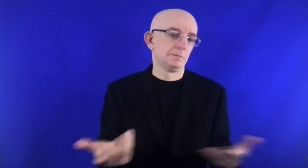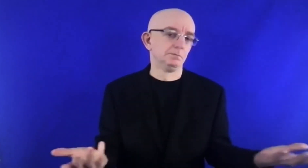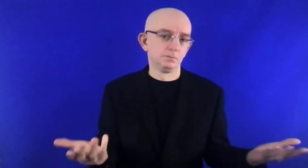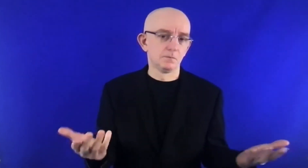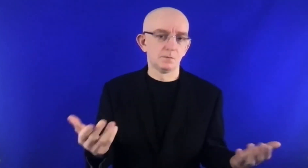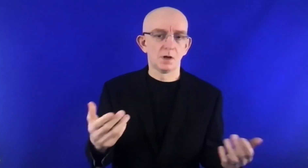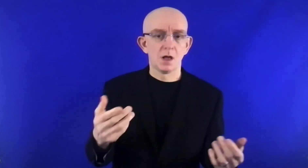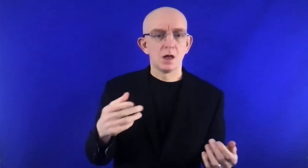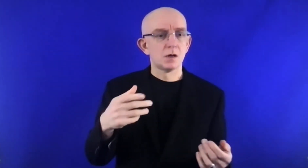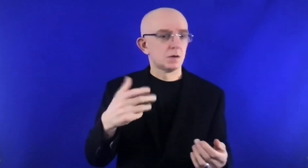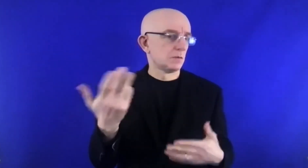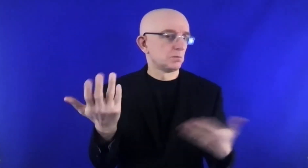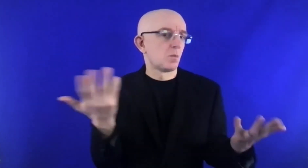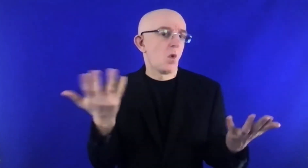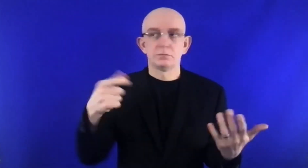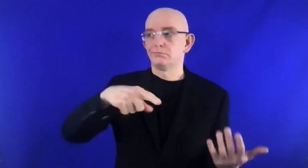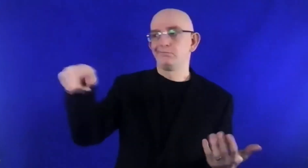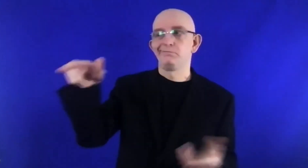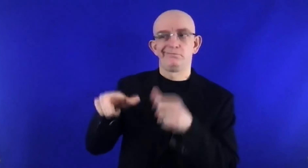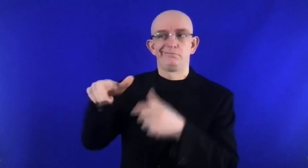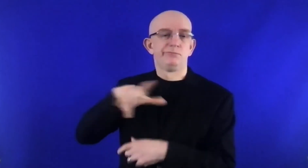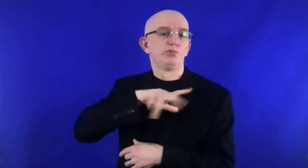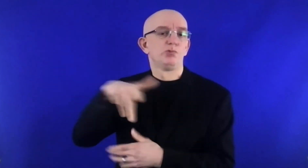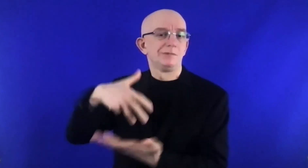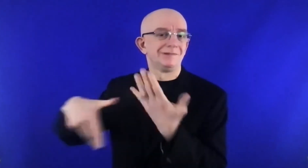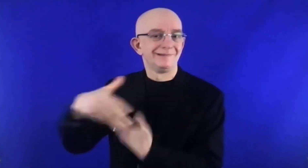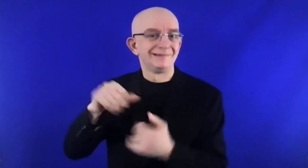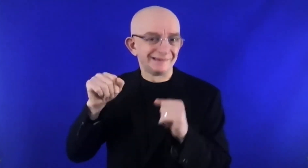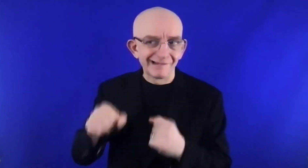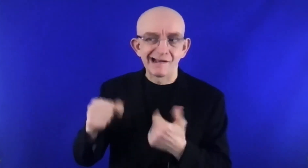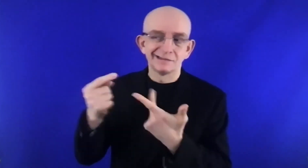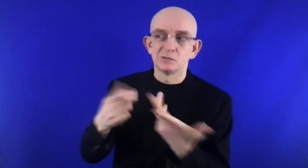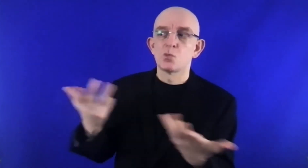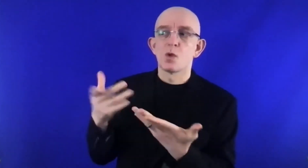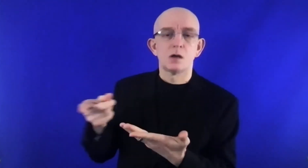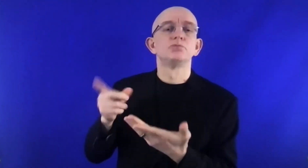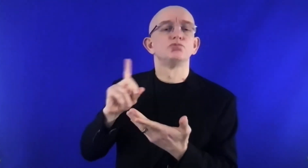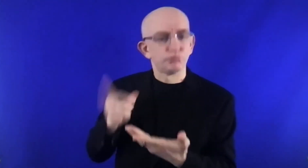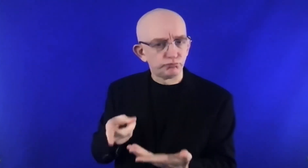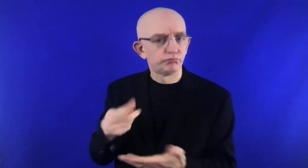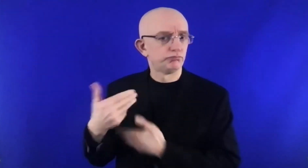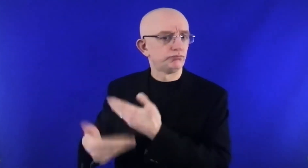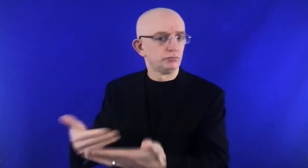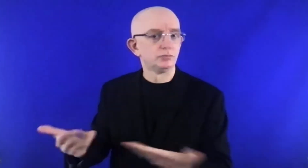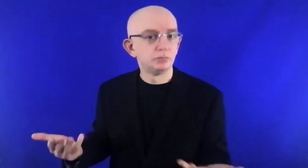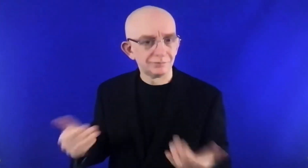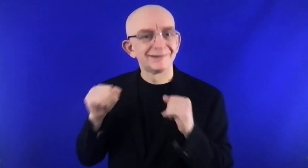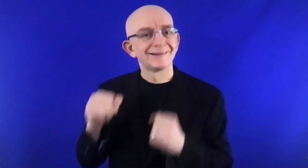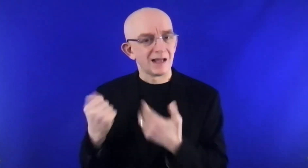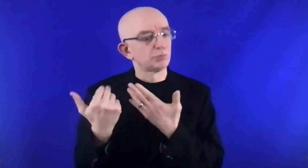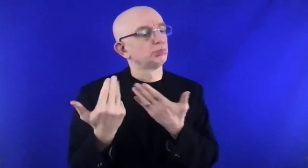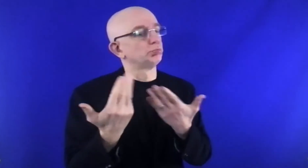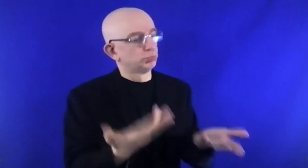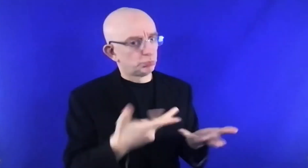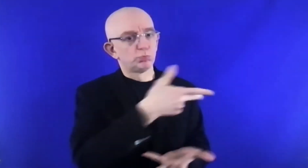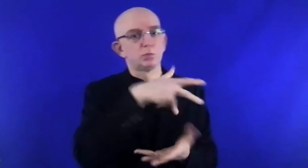order to guarantee the participation of the youth, of disabled youth? What